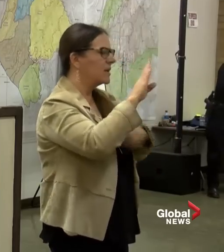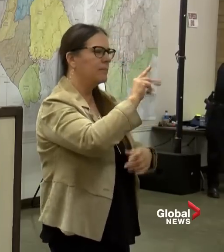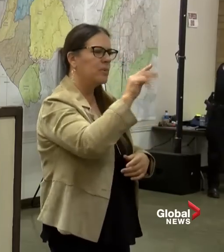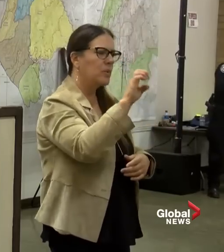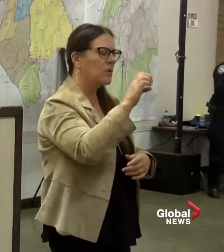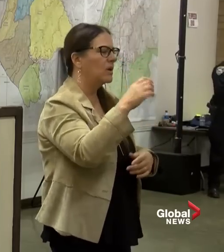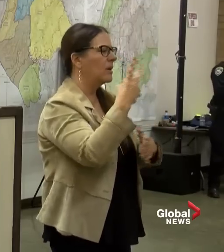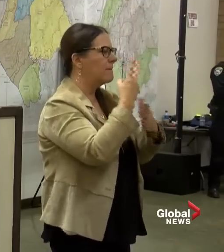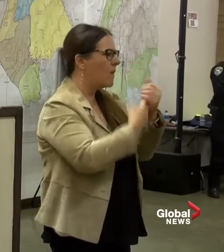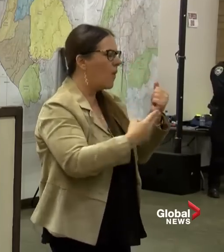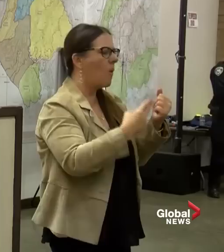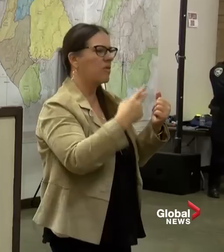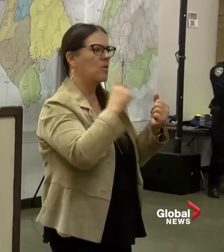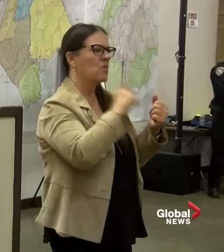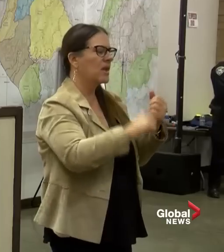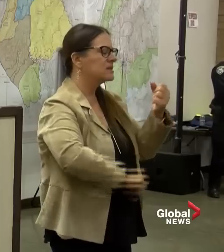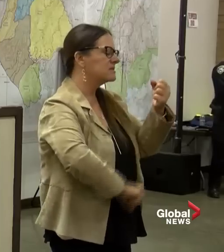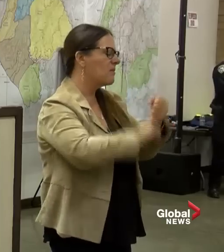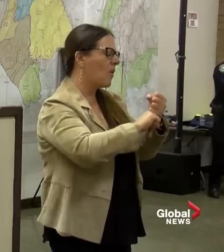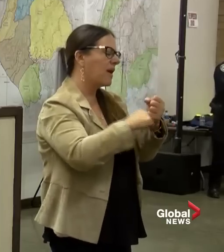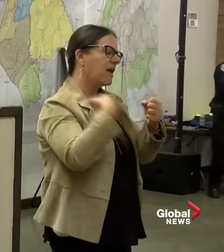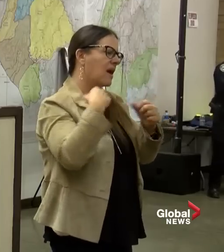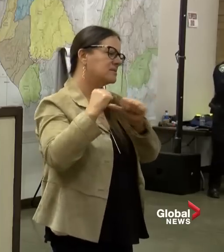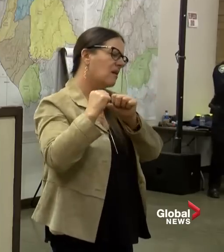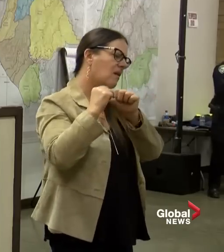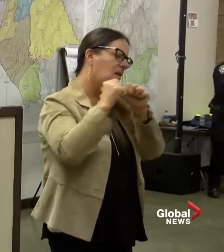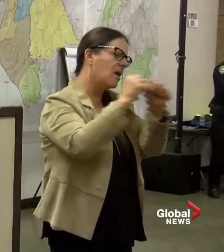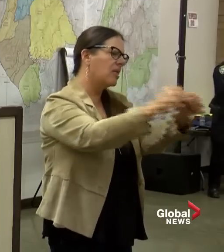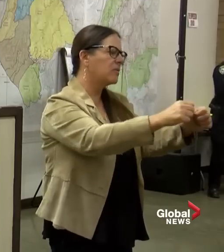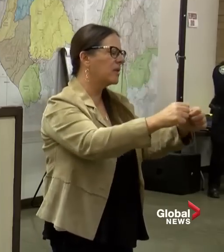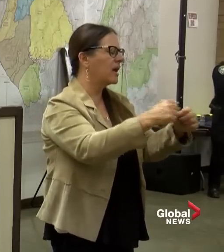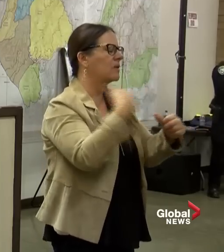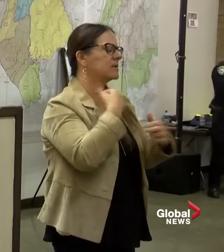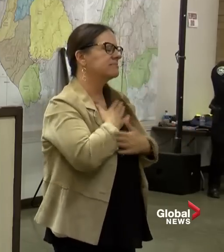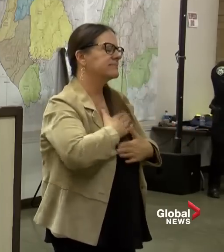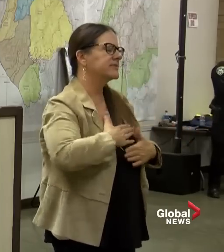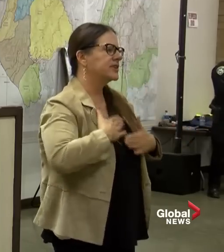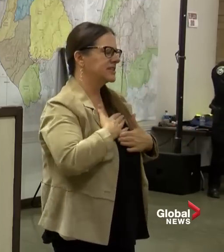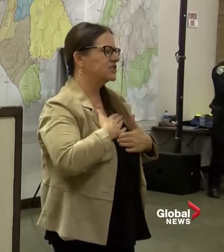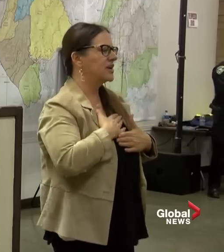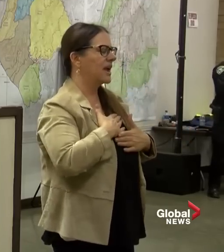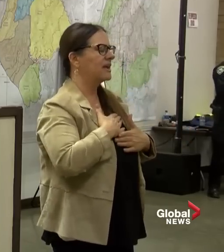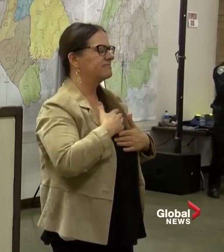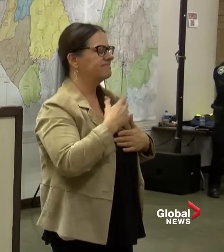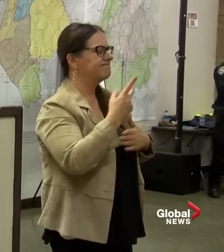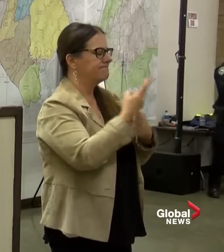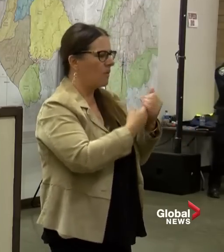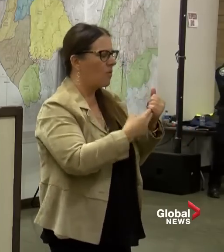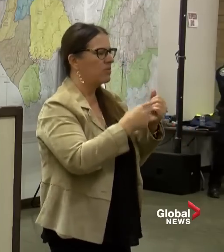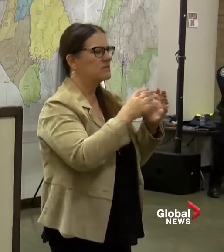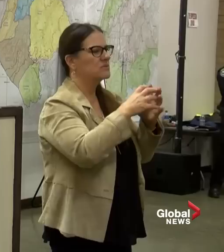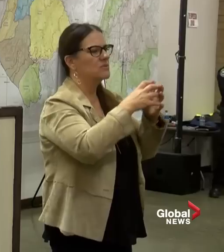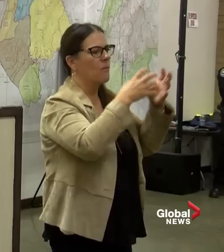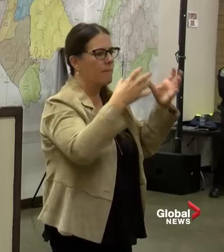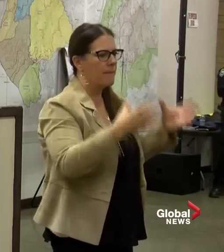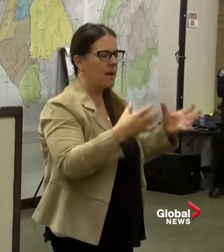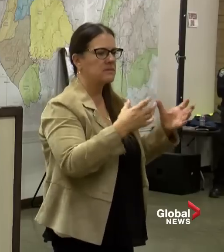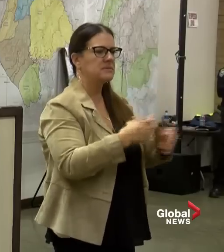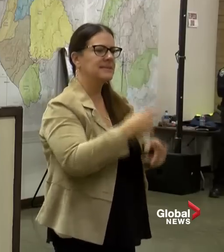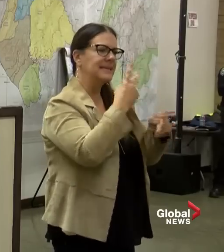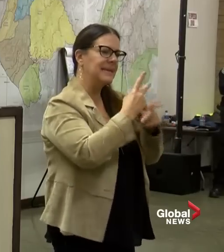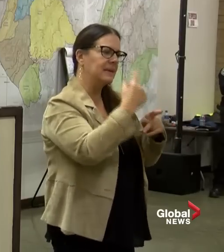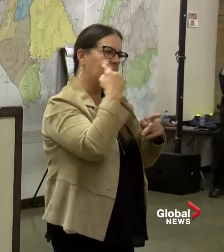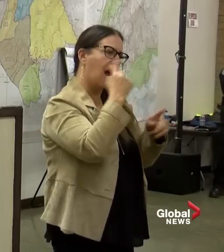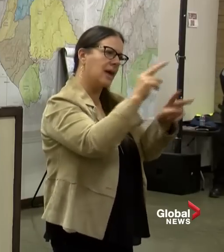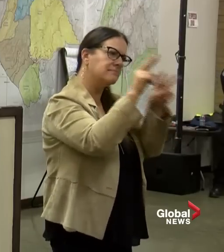are actually carrying us through this process, and we appreciate that so much. So just keep your eye on the